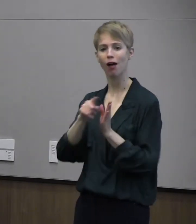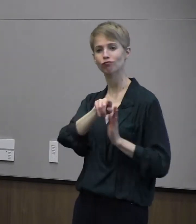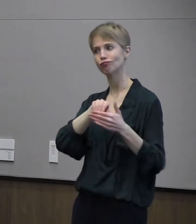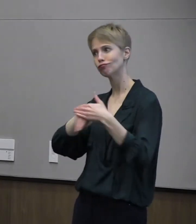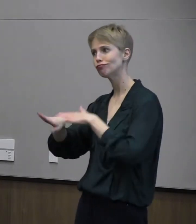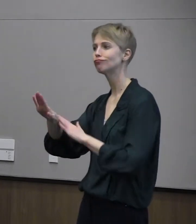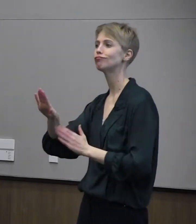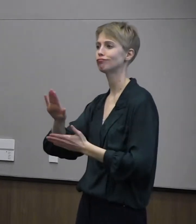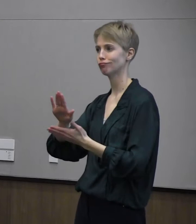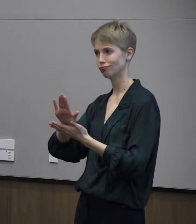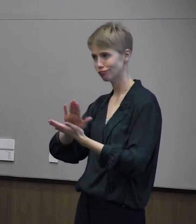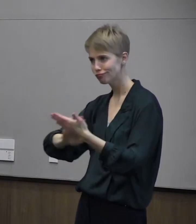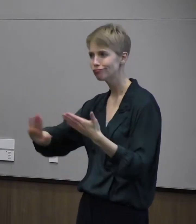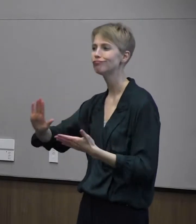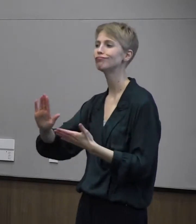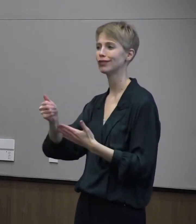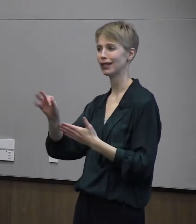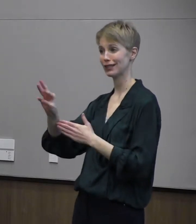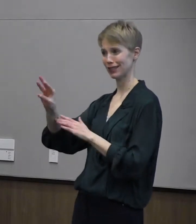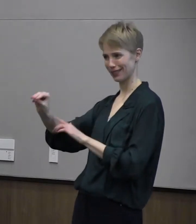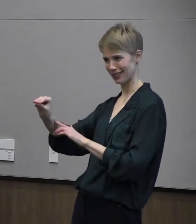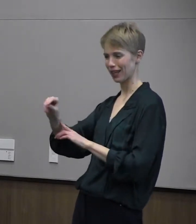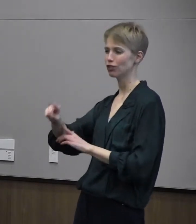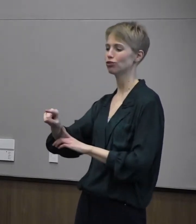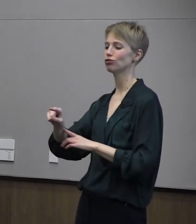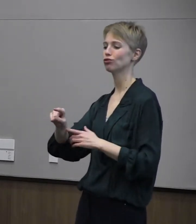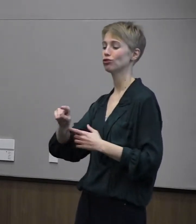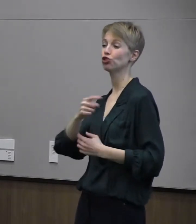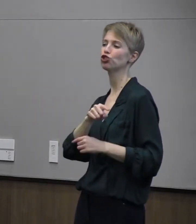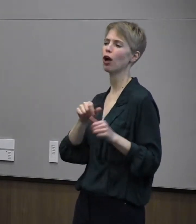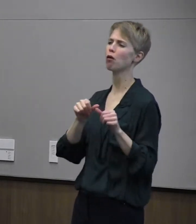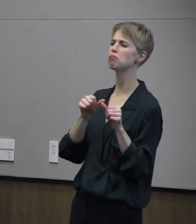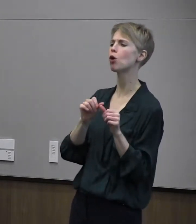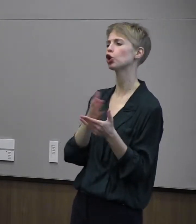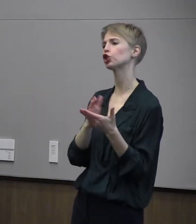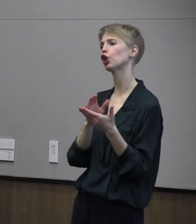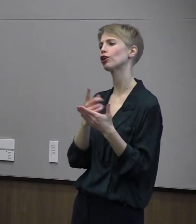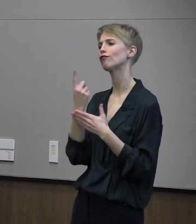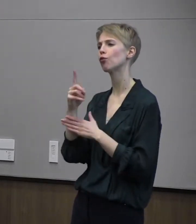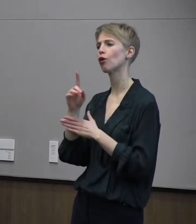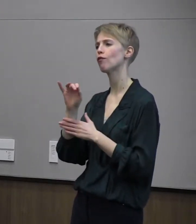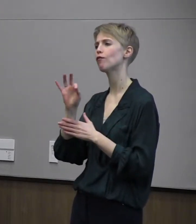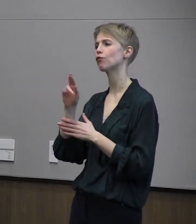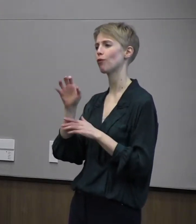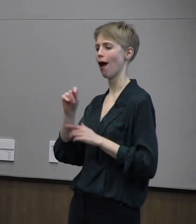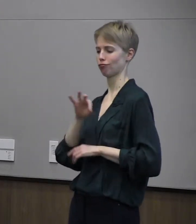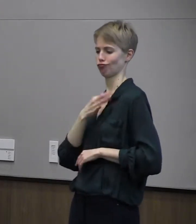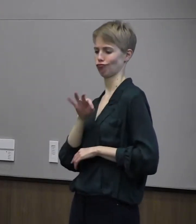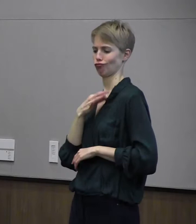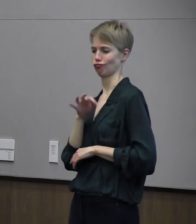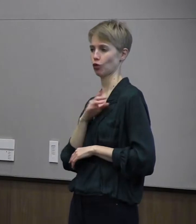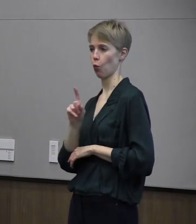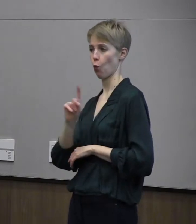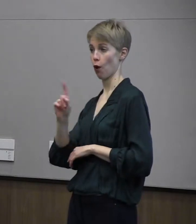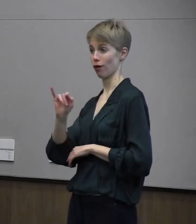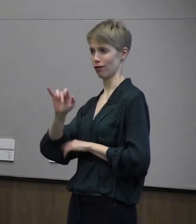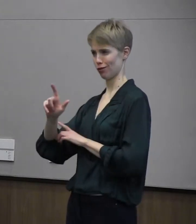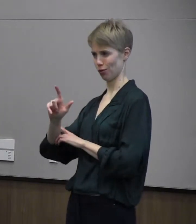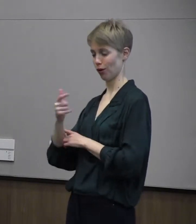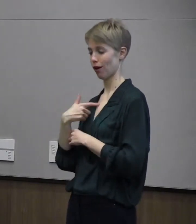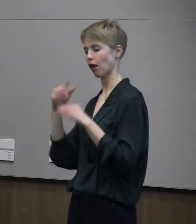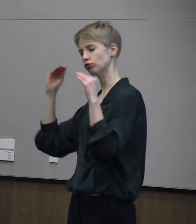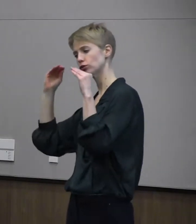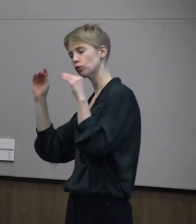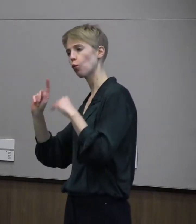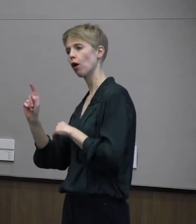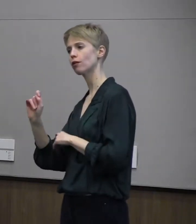1916. She went back to her job of cooking for a college fraternity in Champaign, Illinois, and I to my job of teaching in